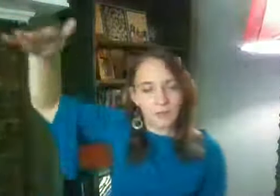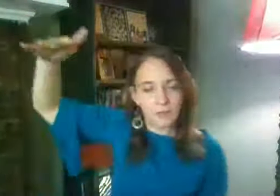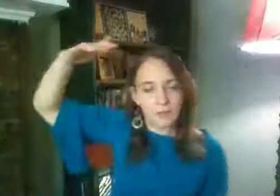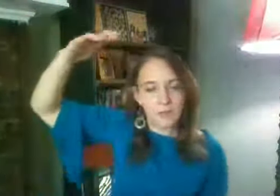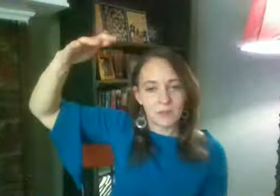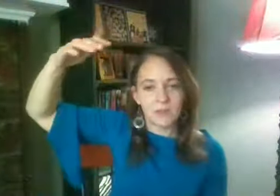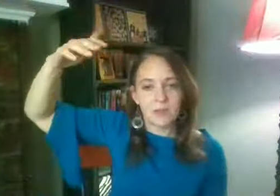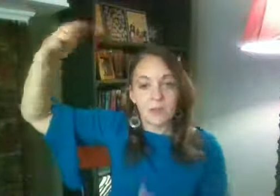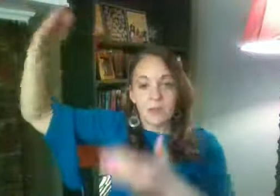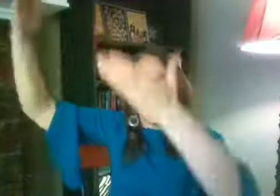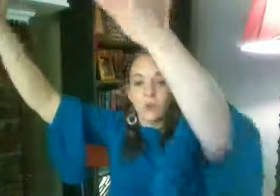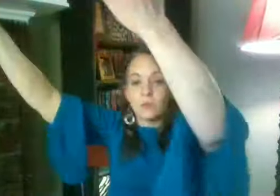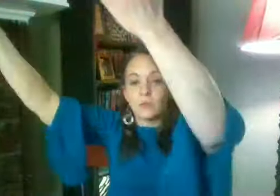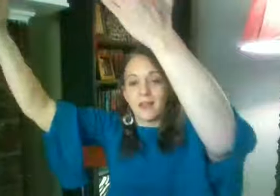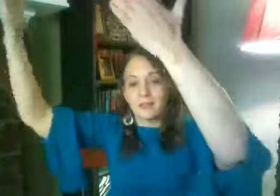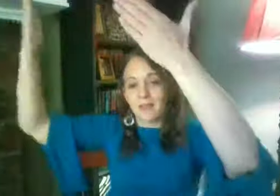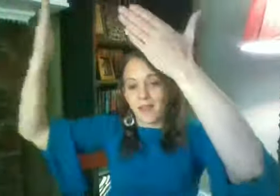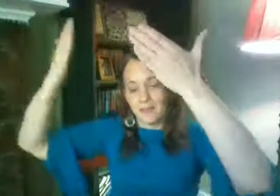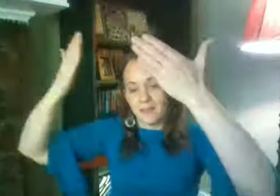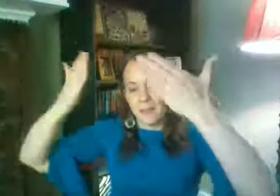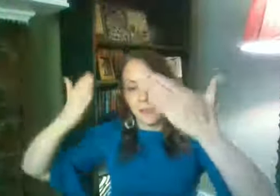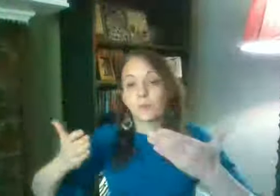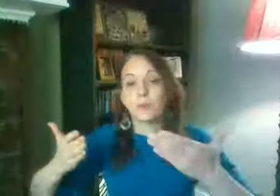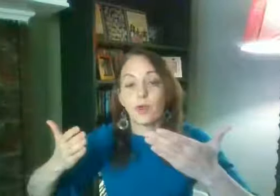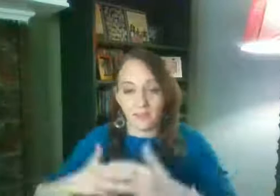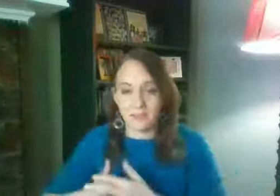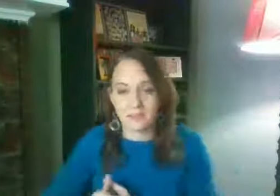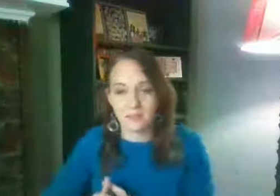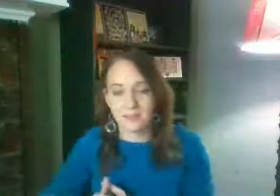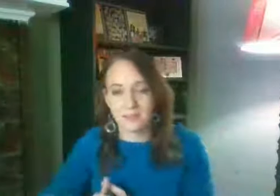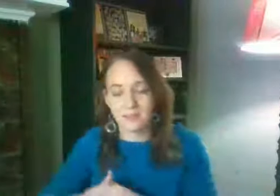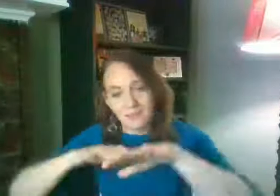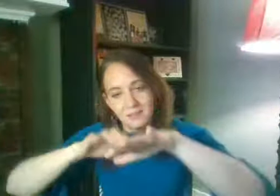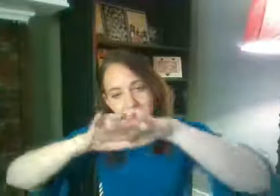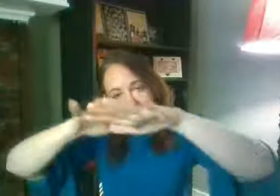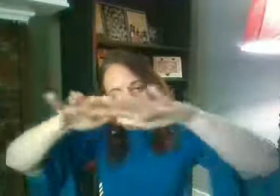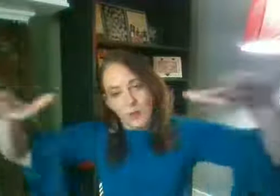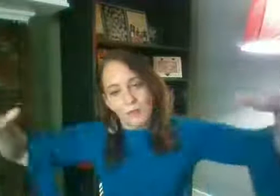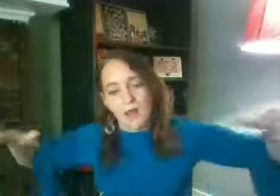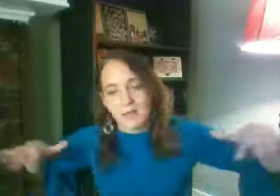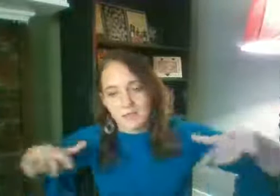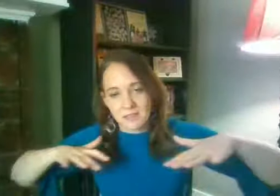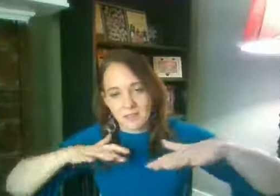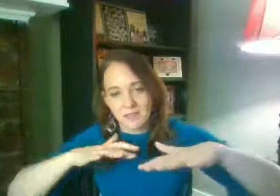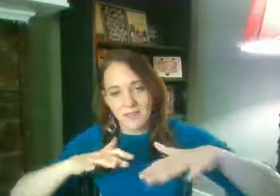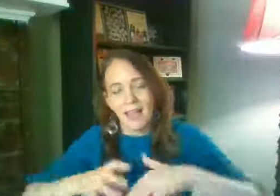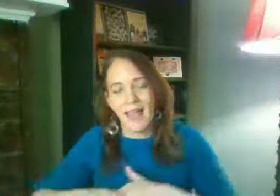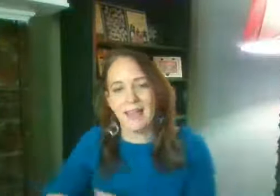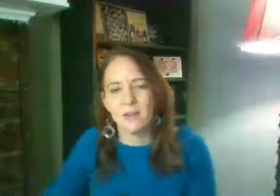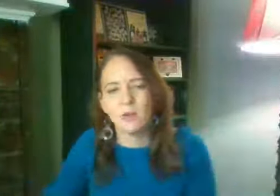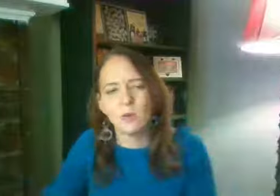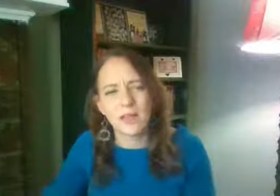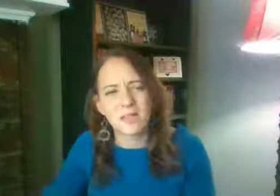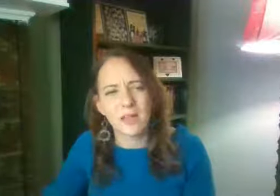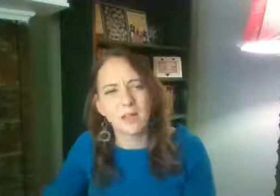Bimromav. Hu Yaseh, who will bring it over us. And Hu Yaseh, who